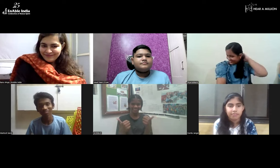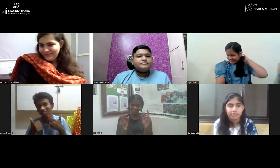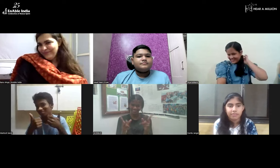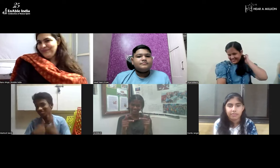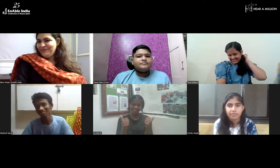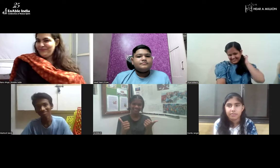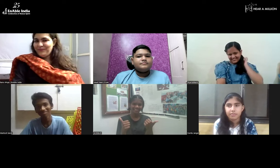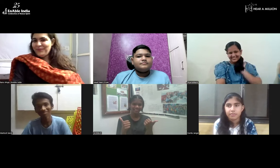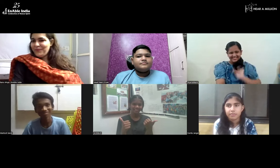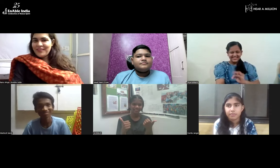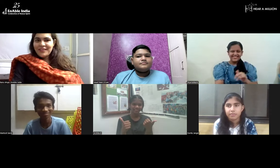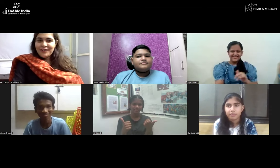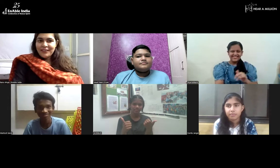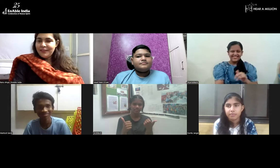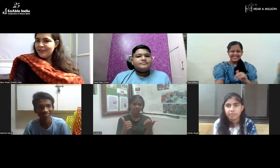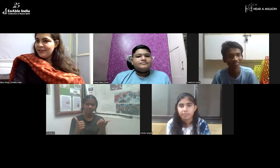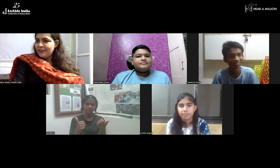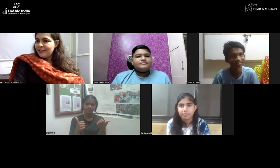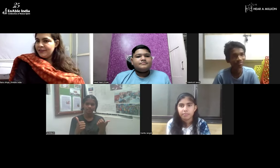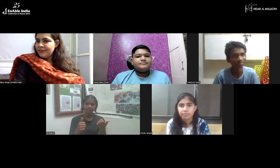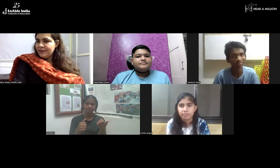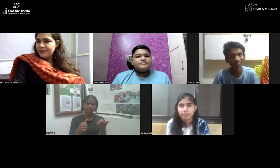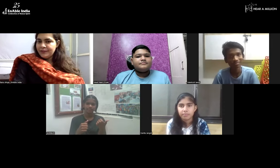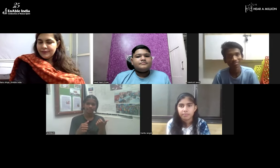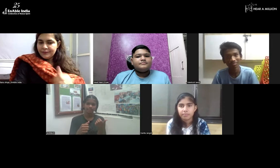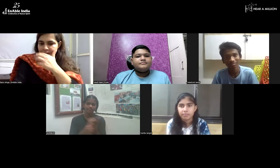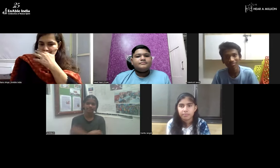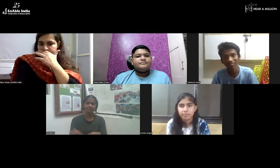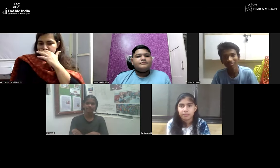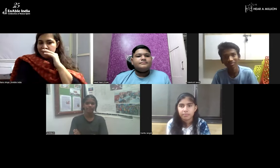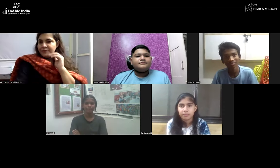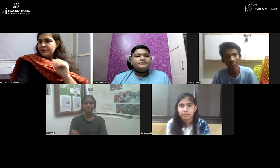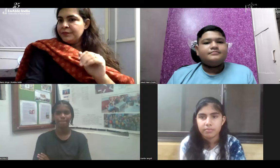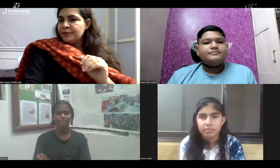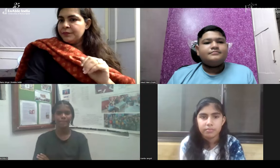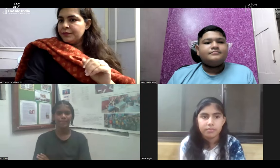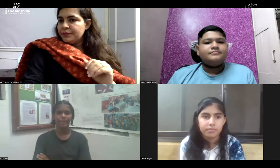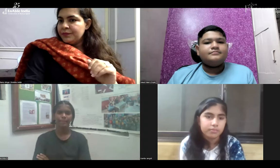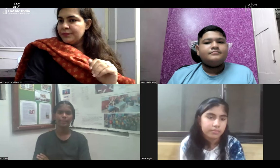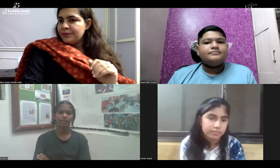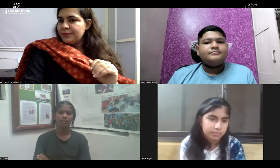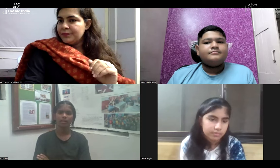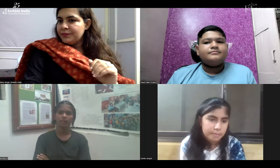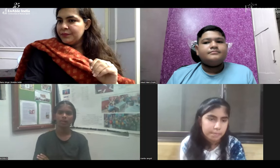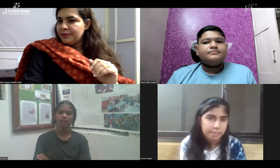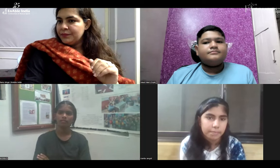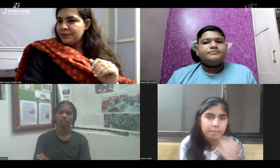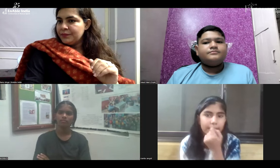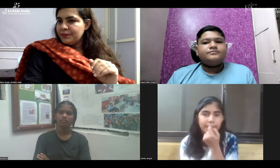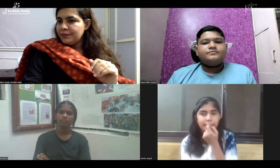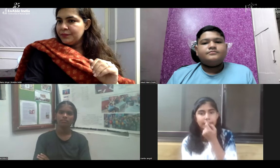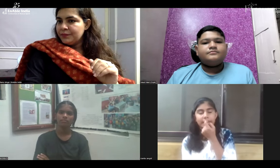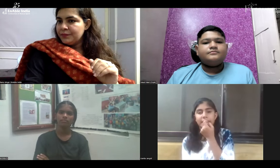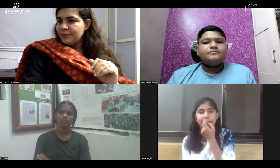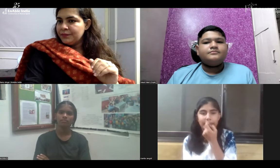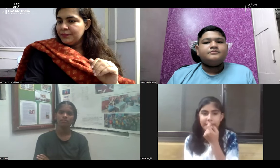then spread it to social media. And then other deaf people can see it. And yes, I want to enjoy traveling in my Jeep. Oh,